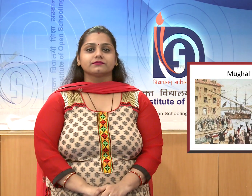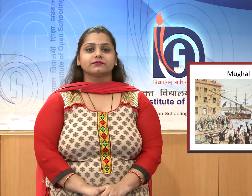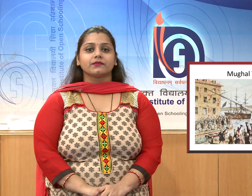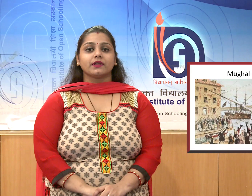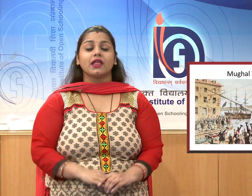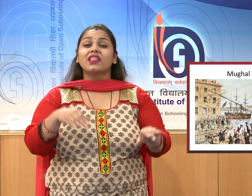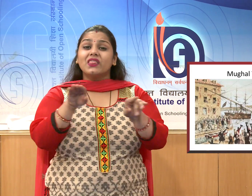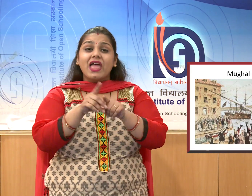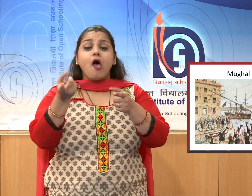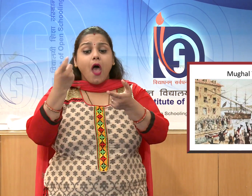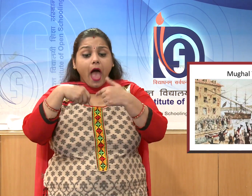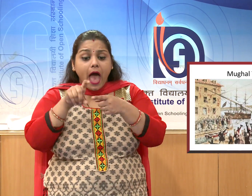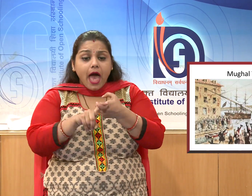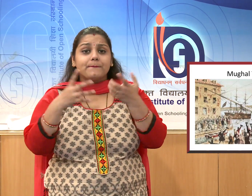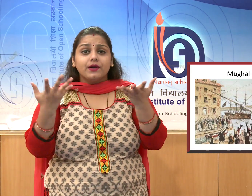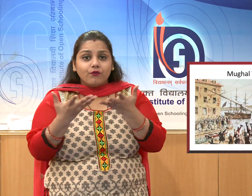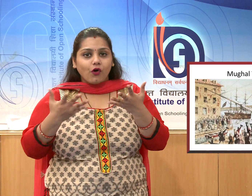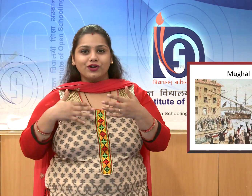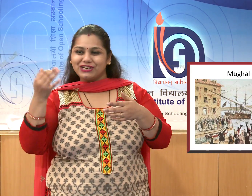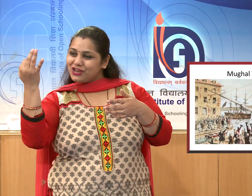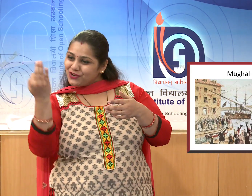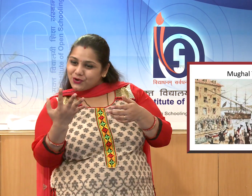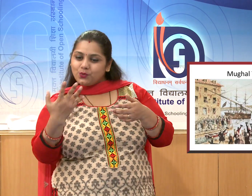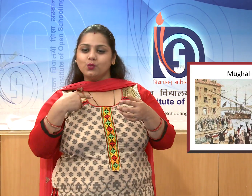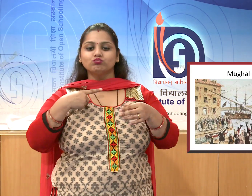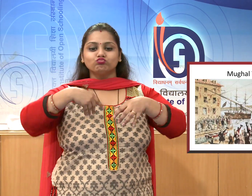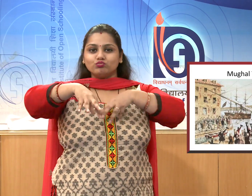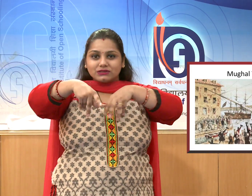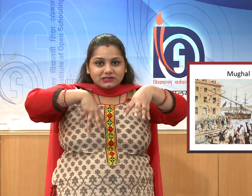As a result of this new urbanization,